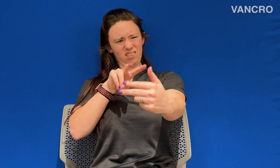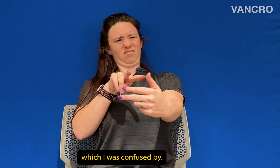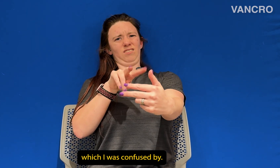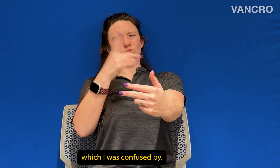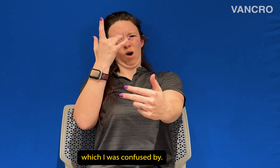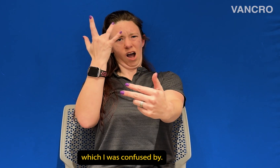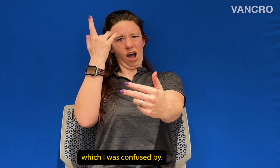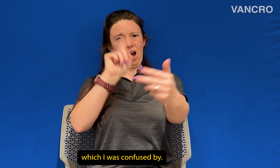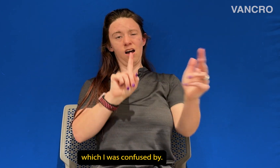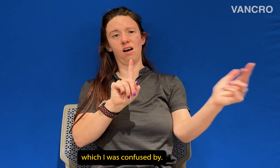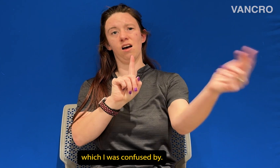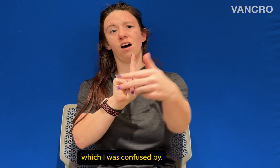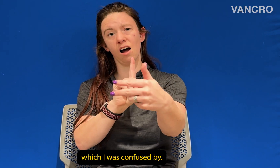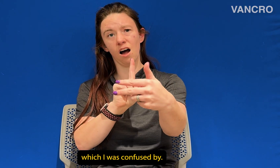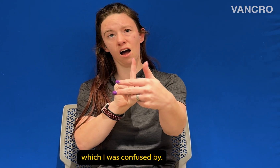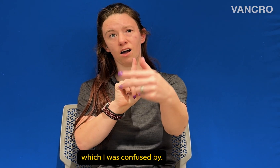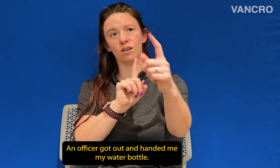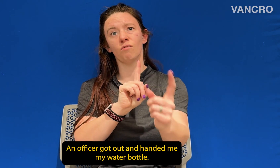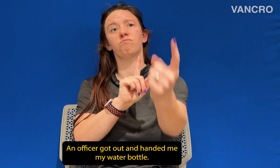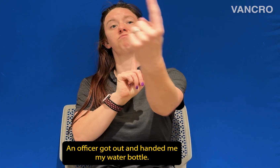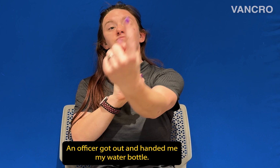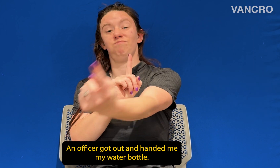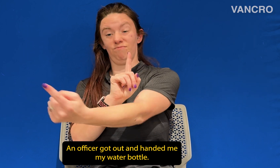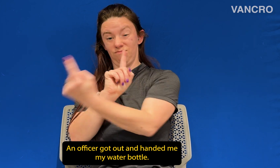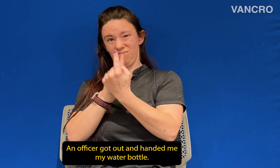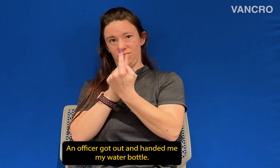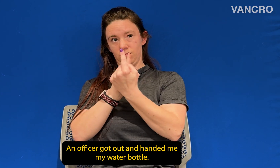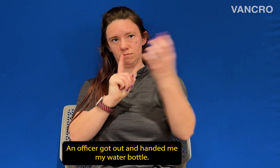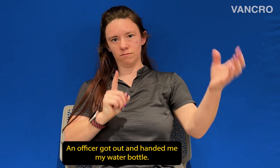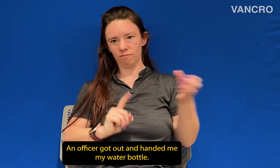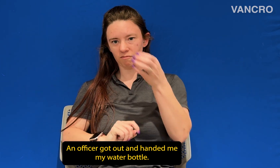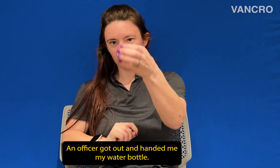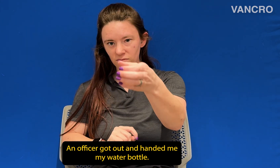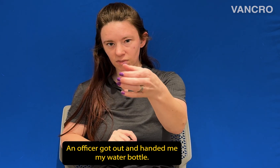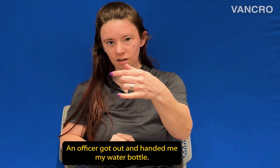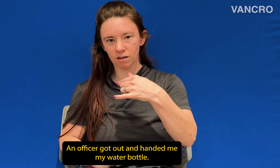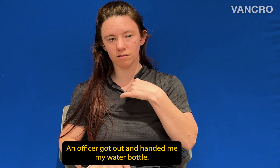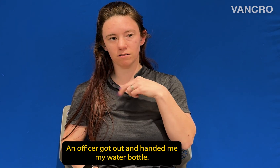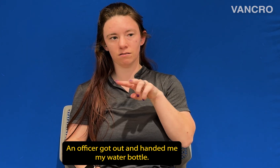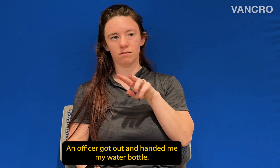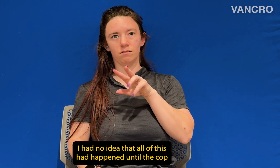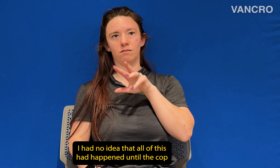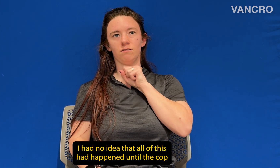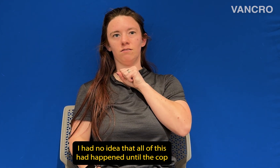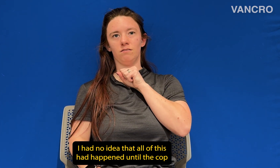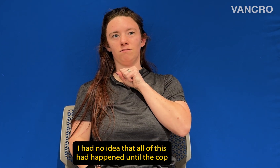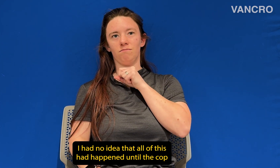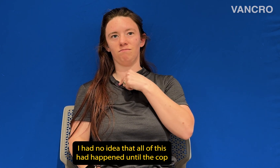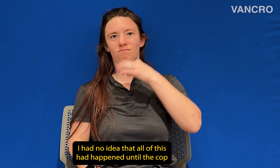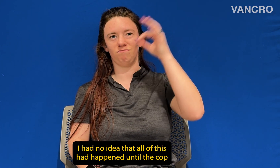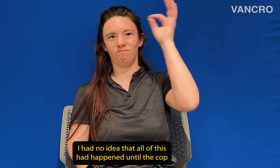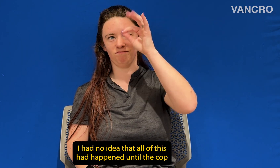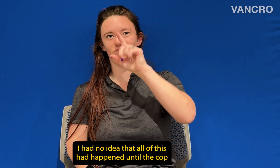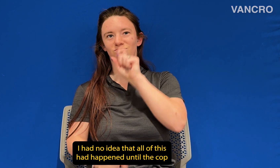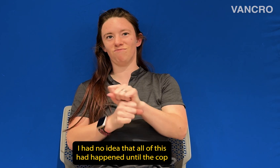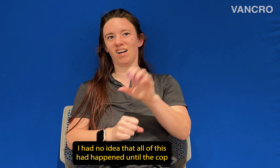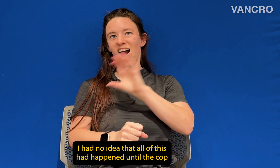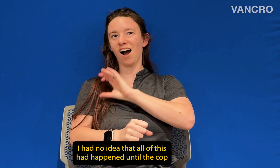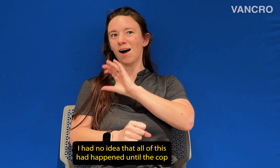which I was confused by. An officer got out and handed me my water bottle. I had no idea that all of this had happened until the